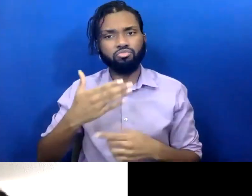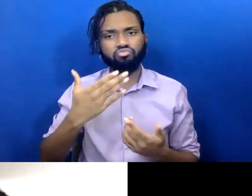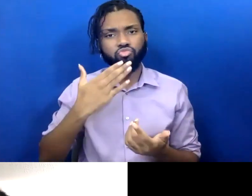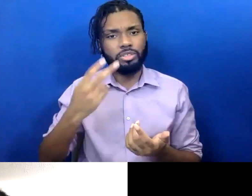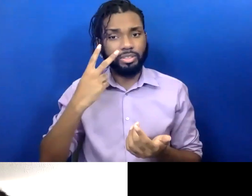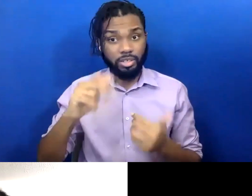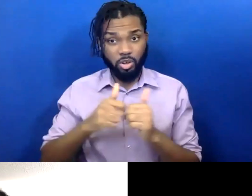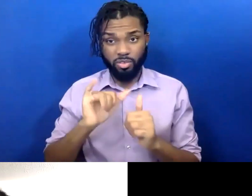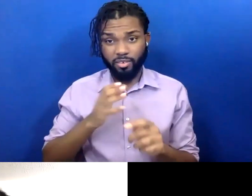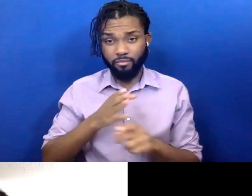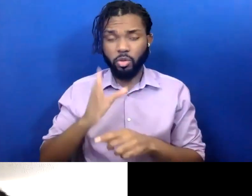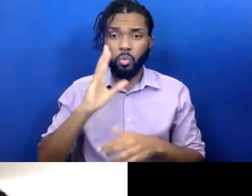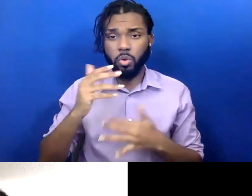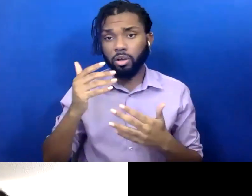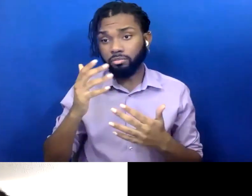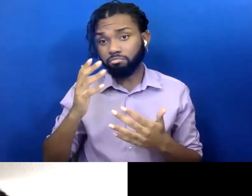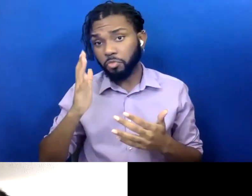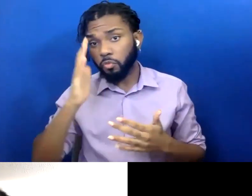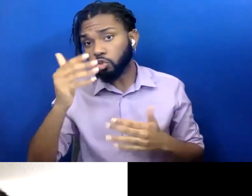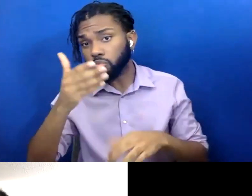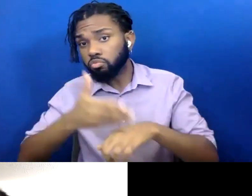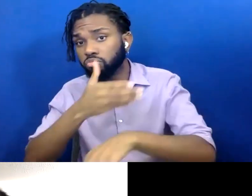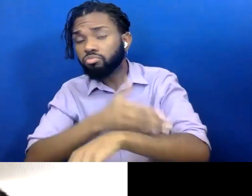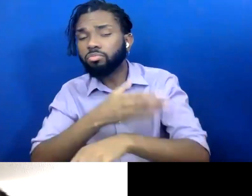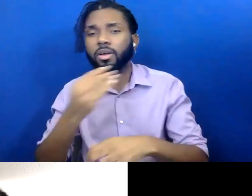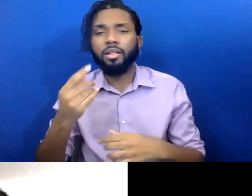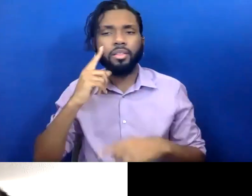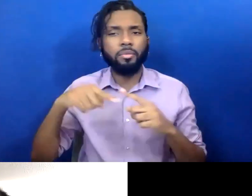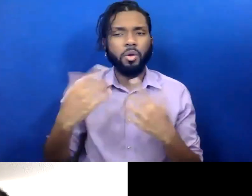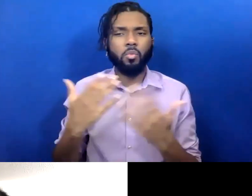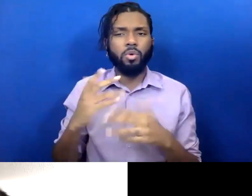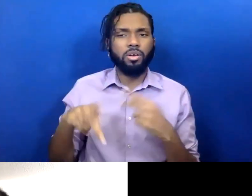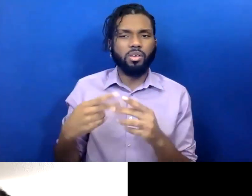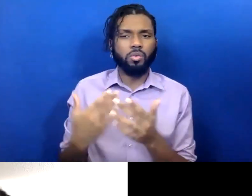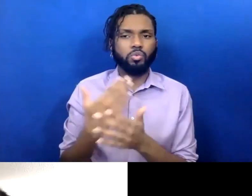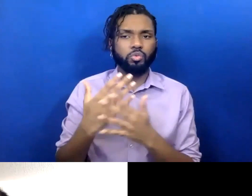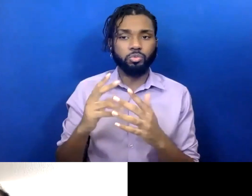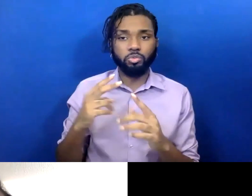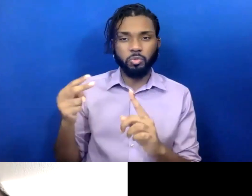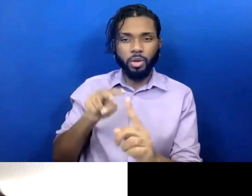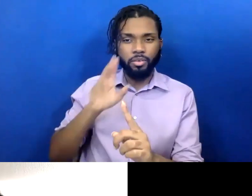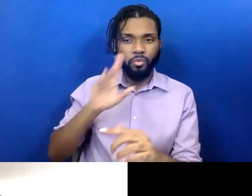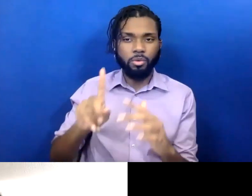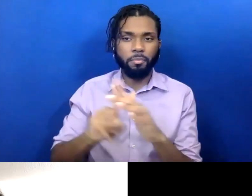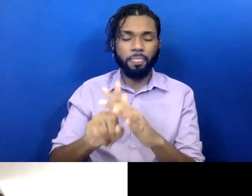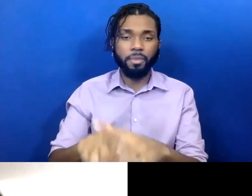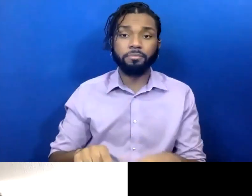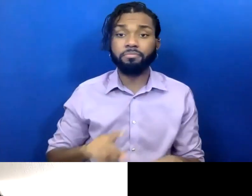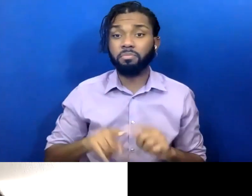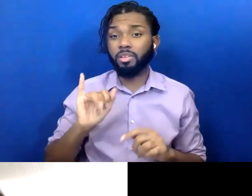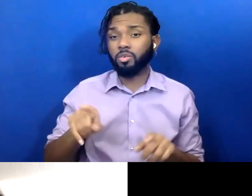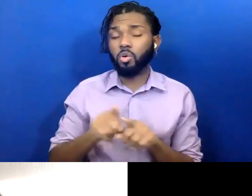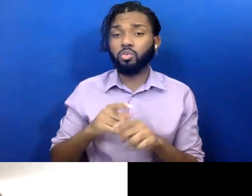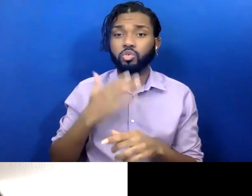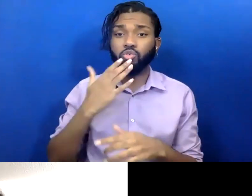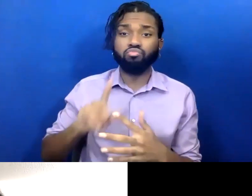going to be progressing in the future, or what sorts of new perspectives are emerging. But it was also a good entry point toward a discussion